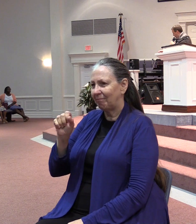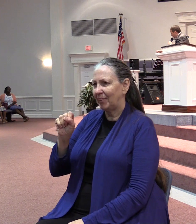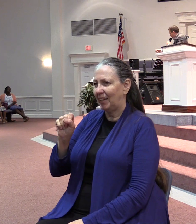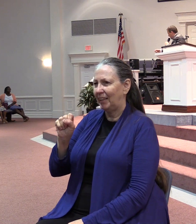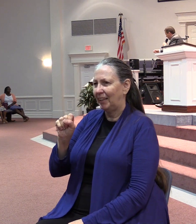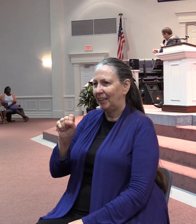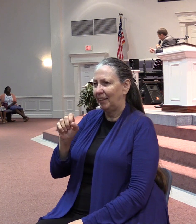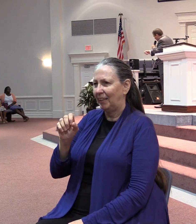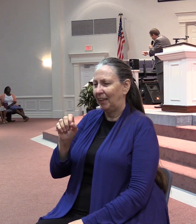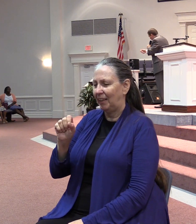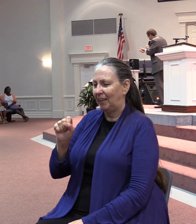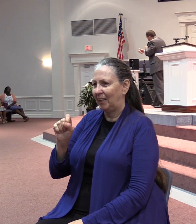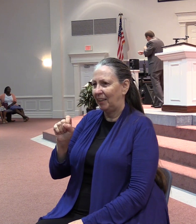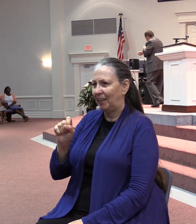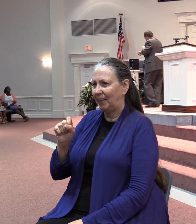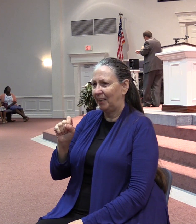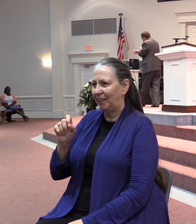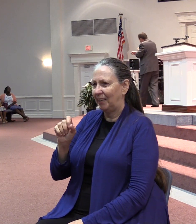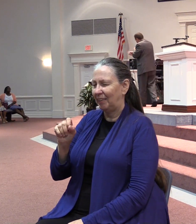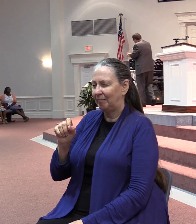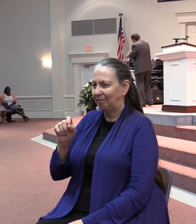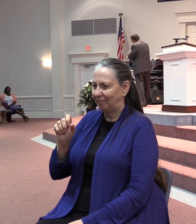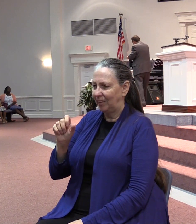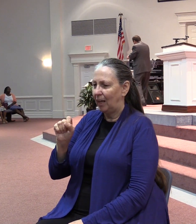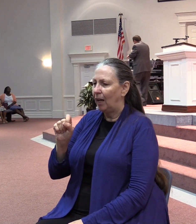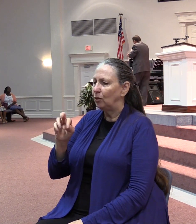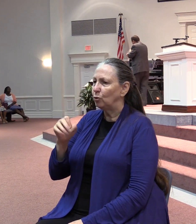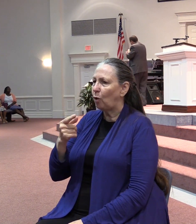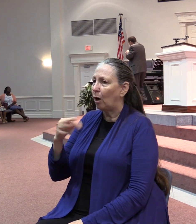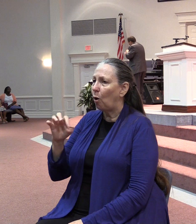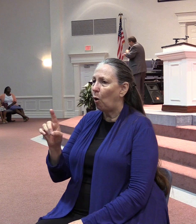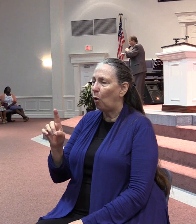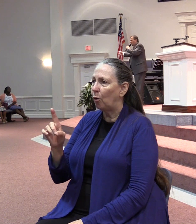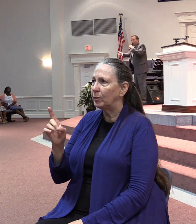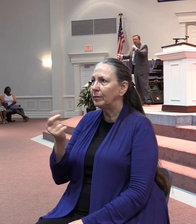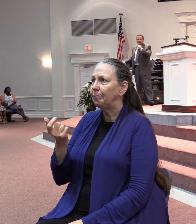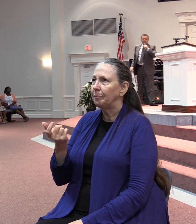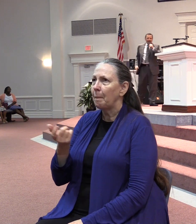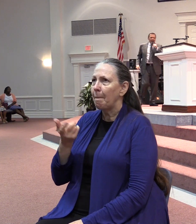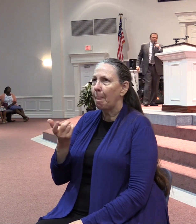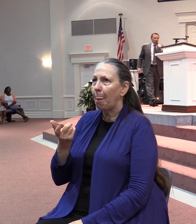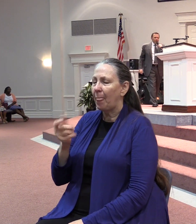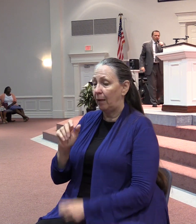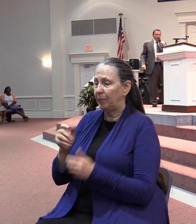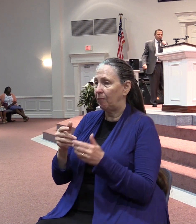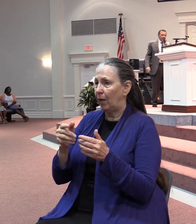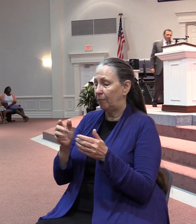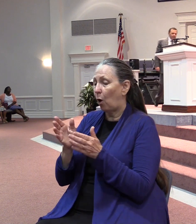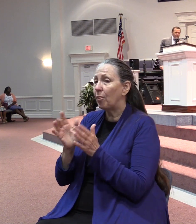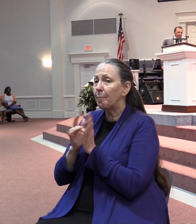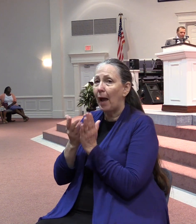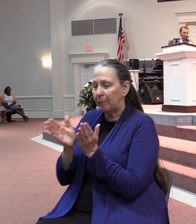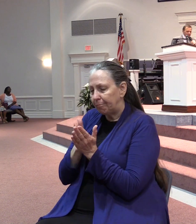fast forward through 1 Kings and 2 Kings and through the prophets. And then you jump over all the way to Acts chapter number